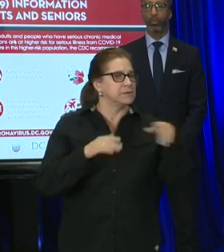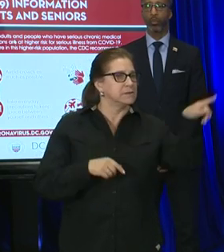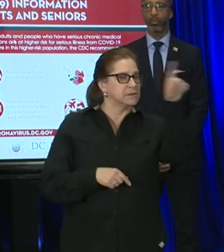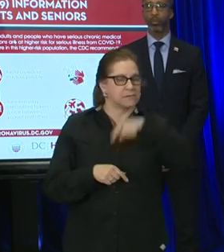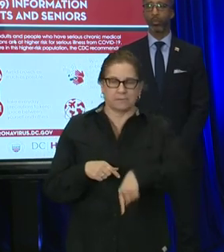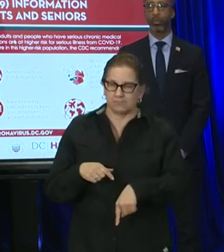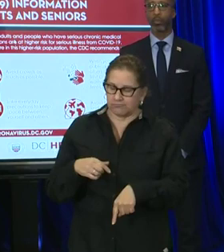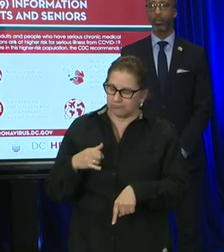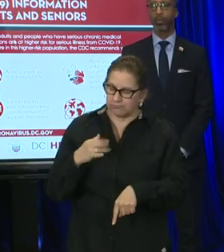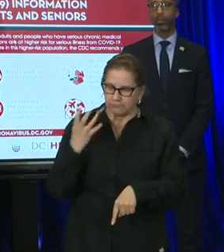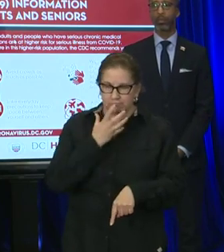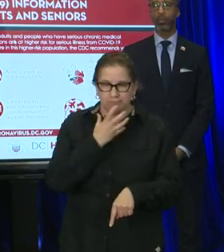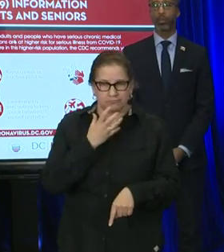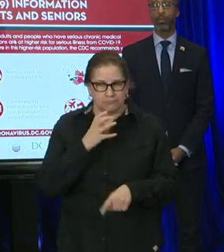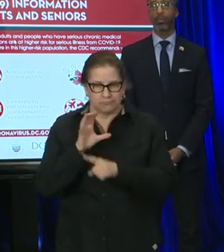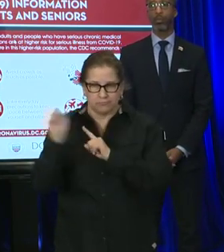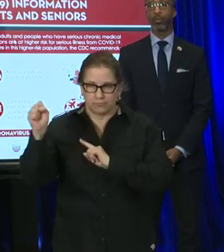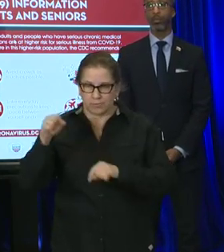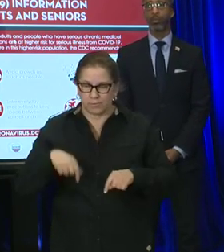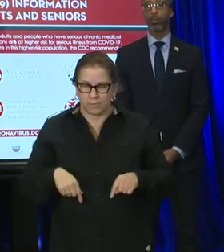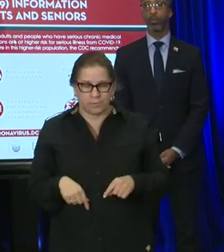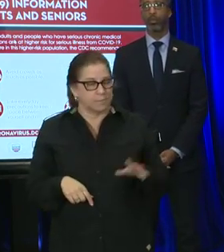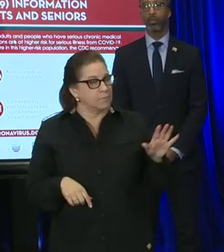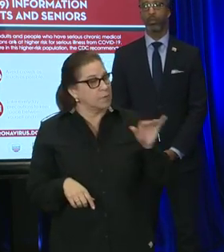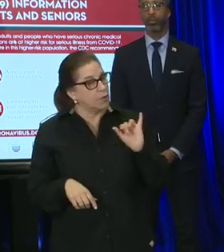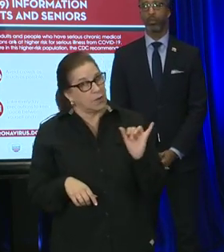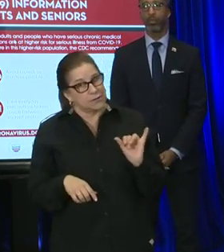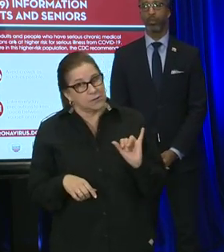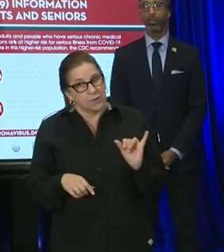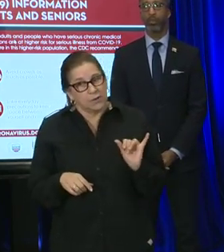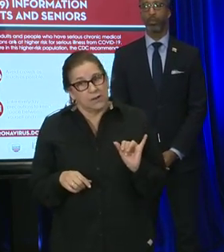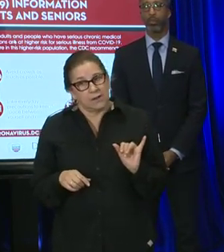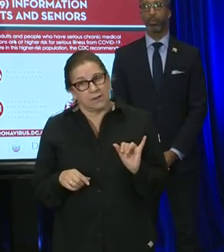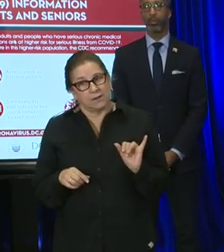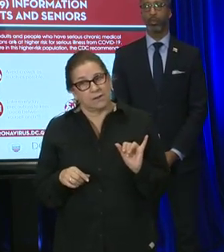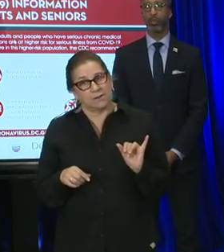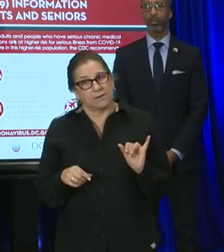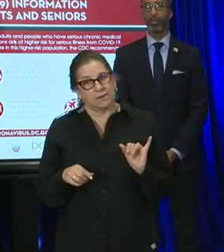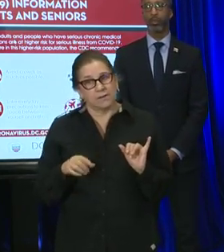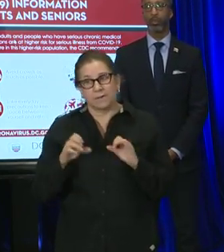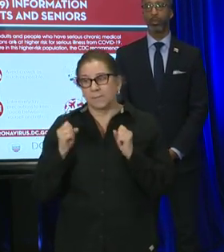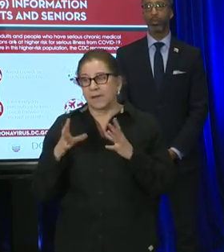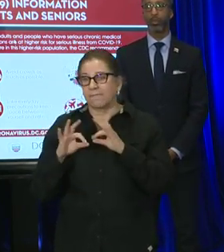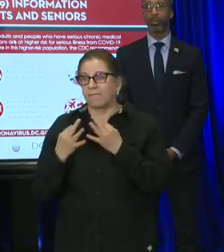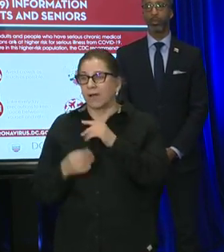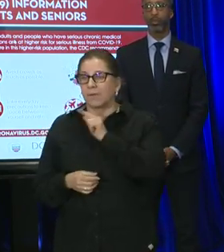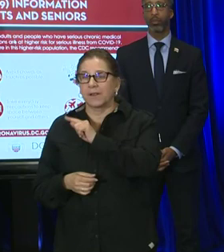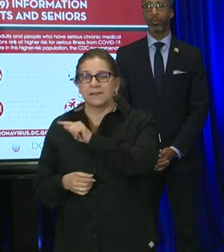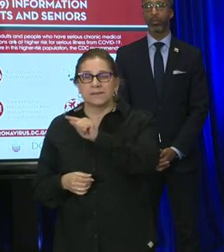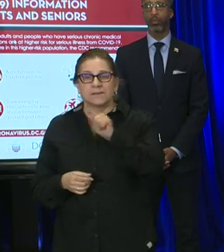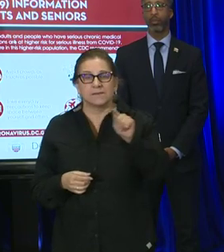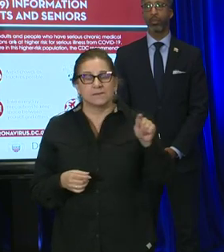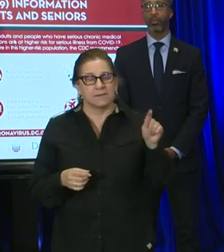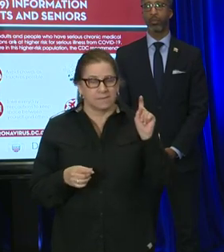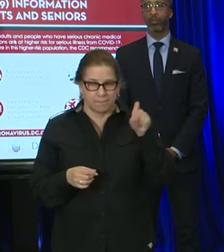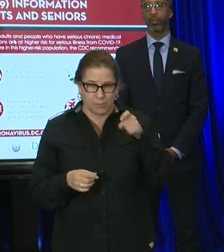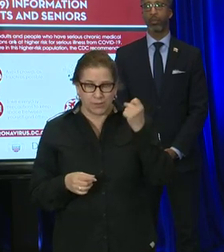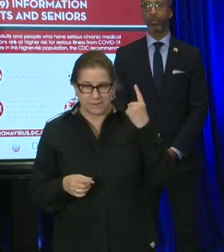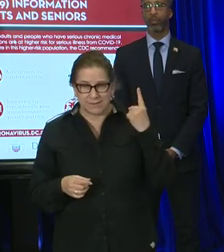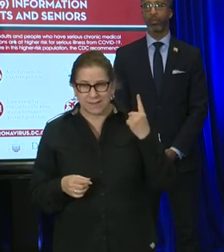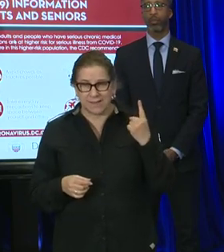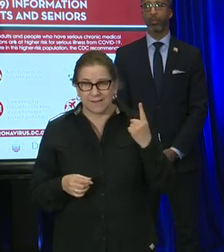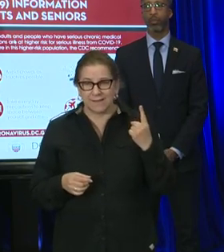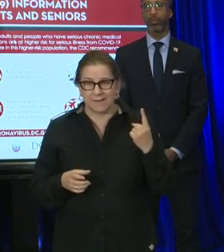worth mentioning is that and every household can understand this because this is what everybody is going